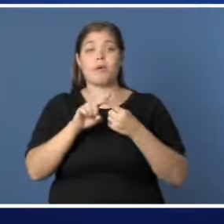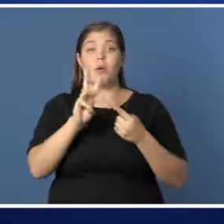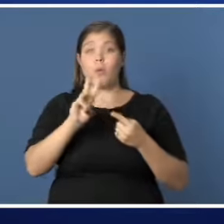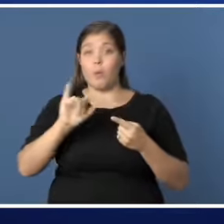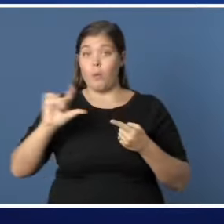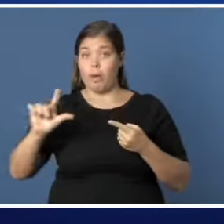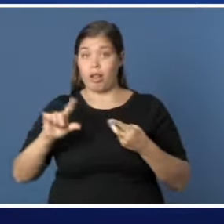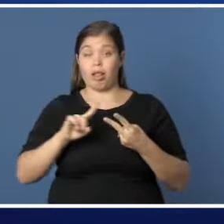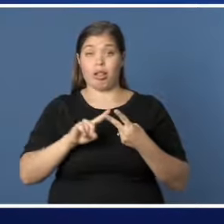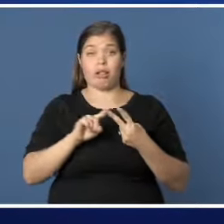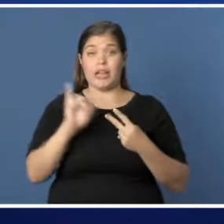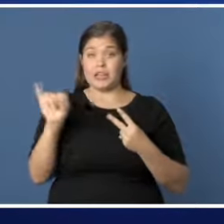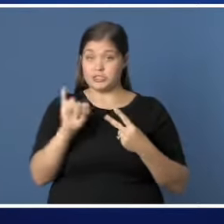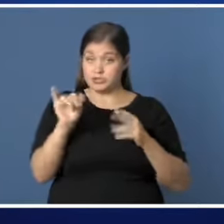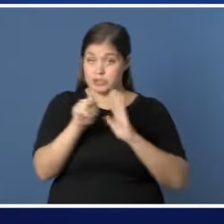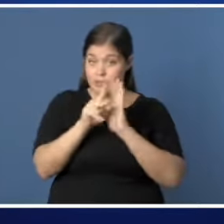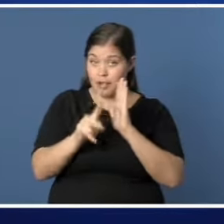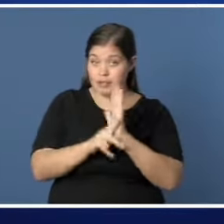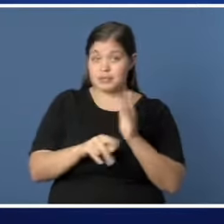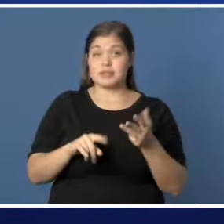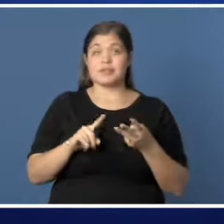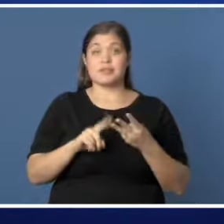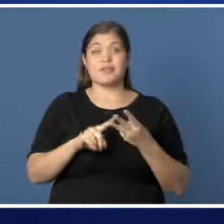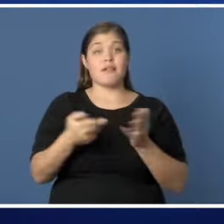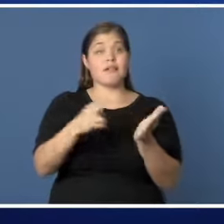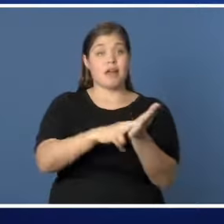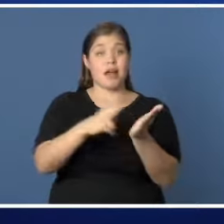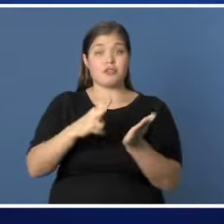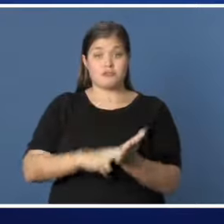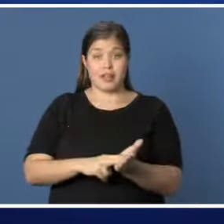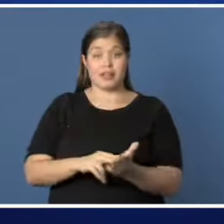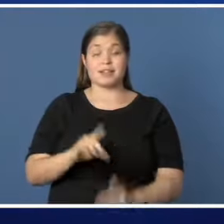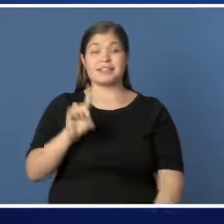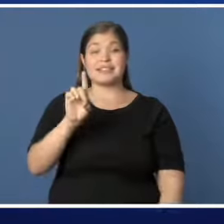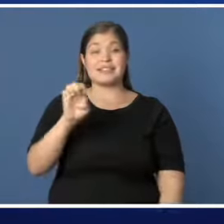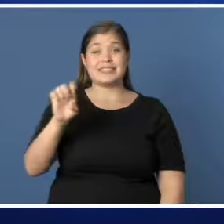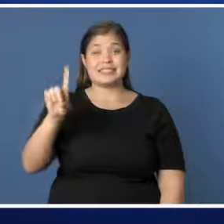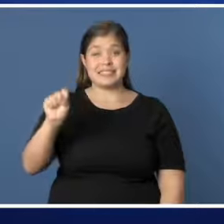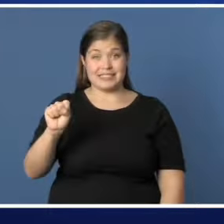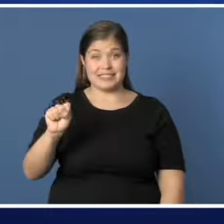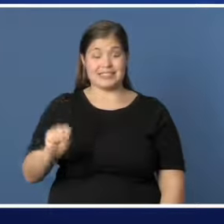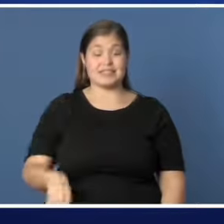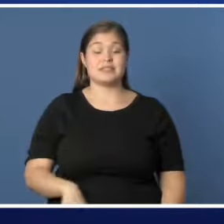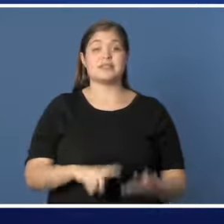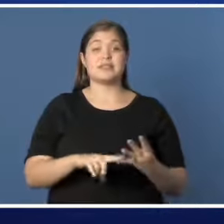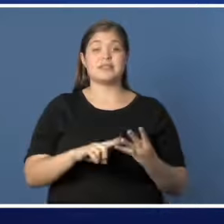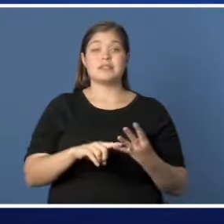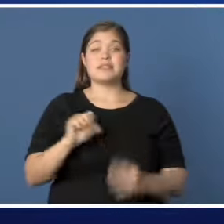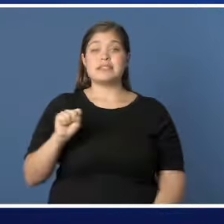such as will, insurance policies, contracts, deeds,